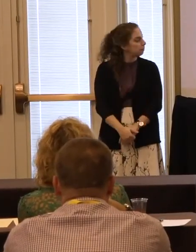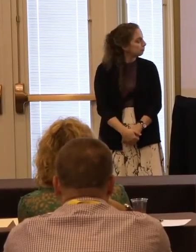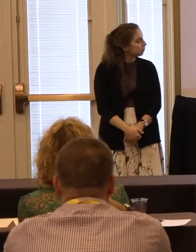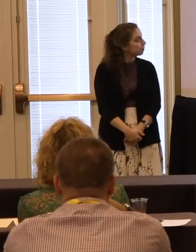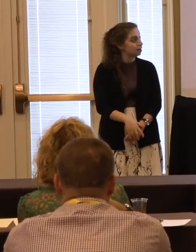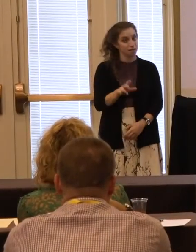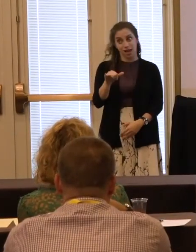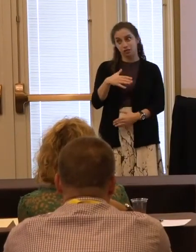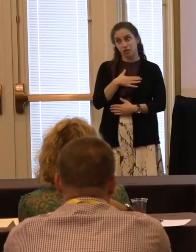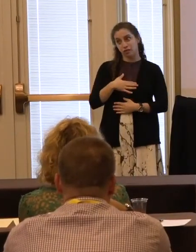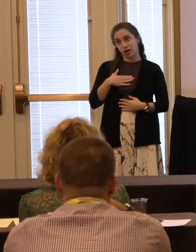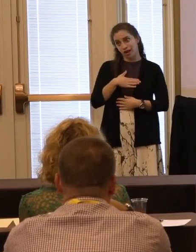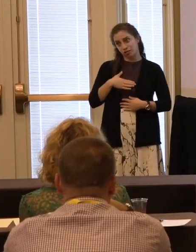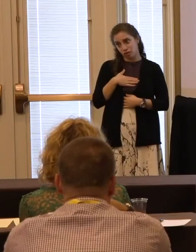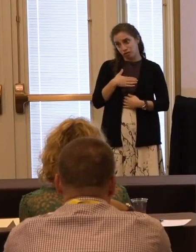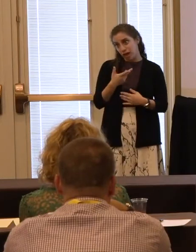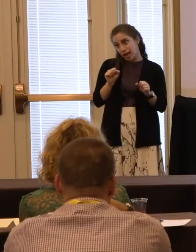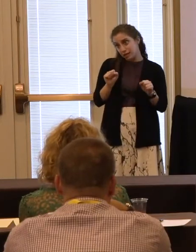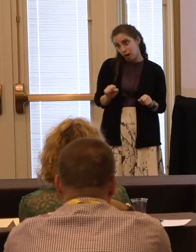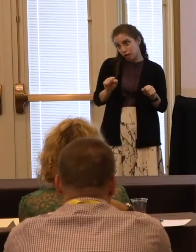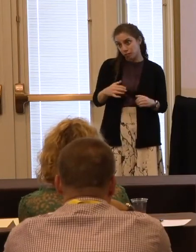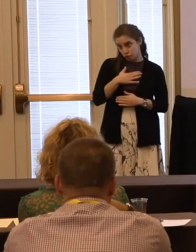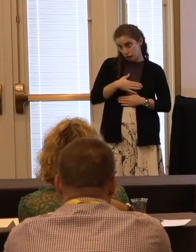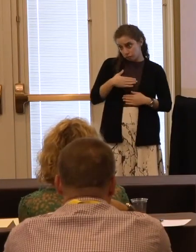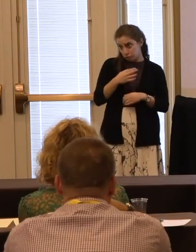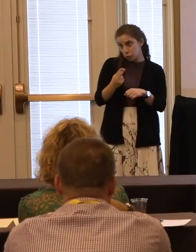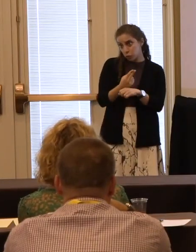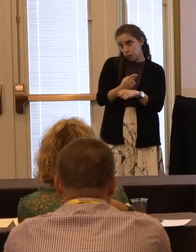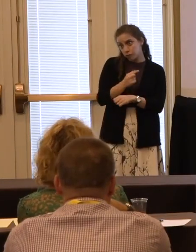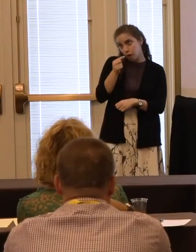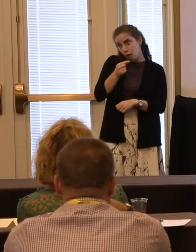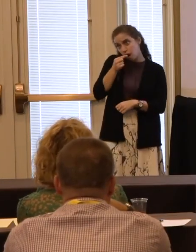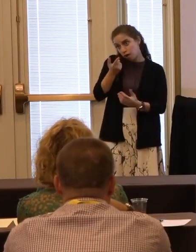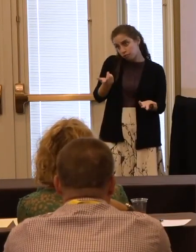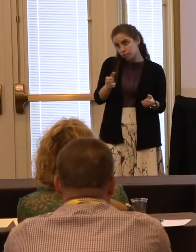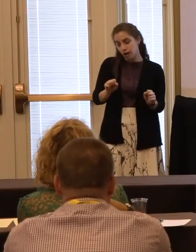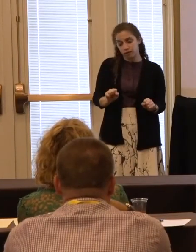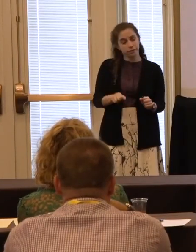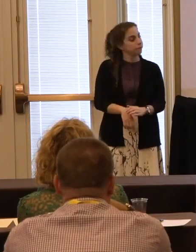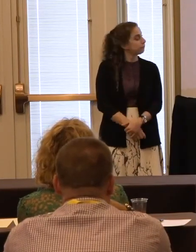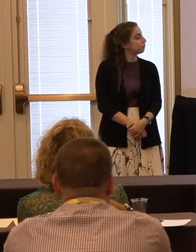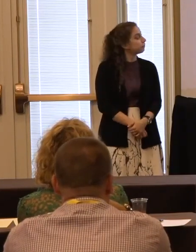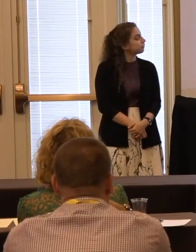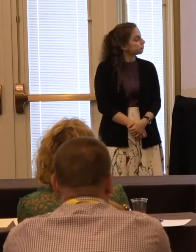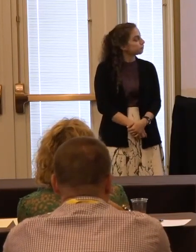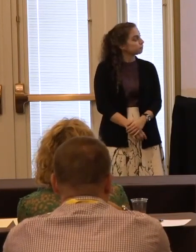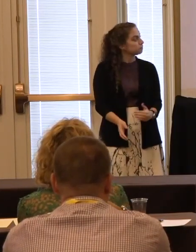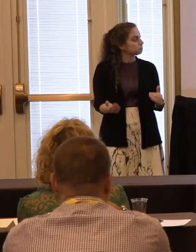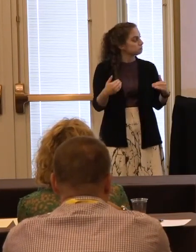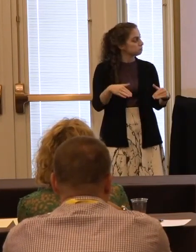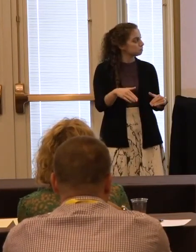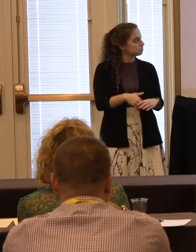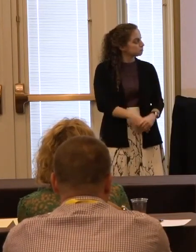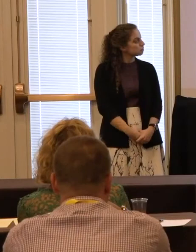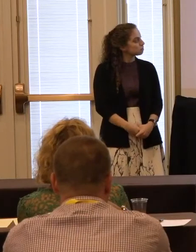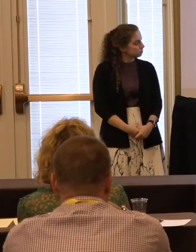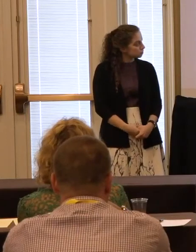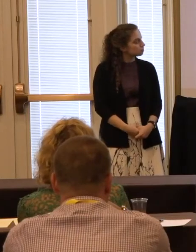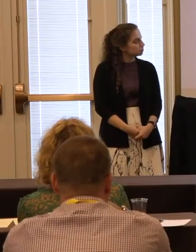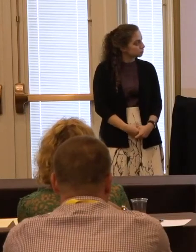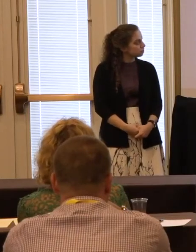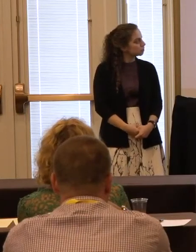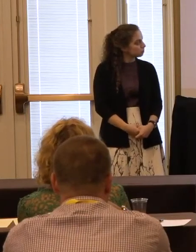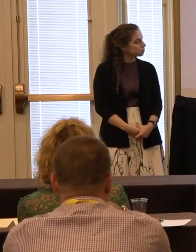So that's recreational use. It's possible to recreationally use marijuana. So chronic cannabis users.